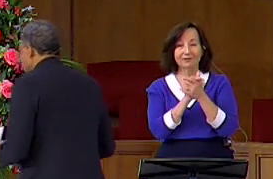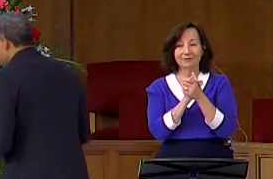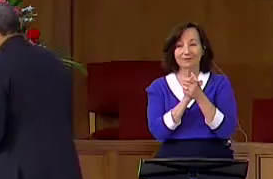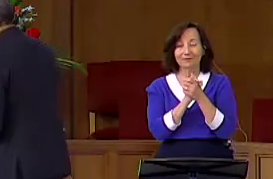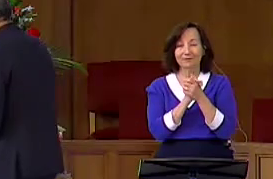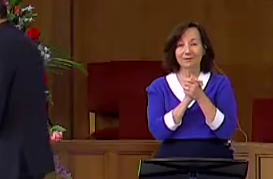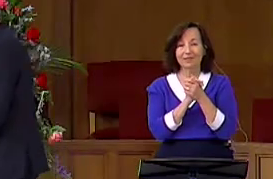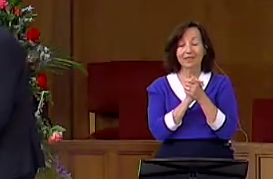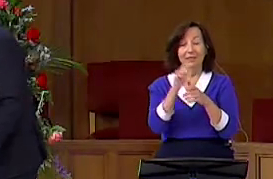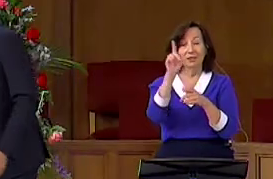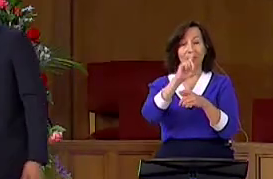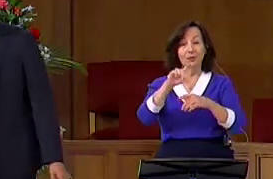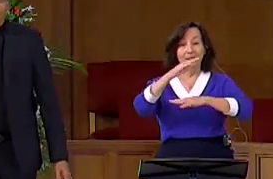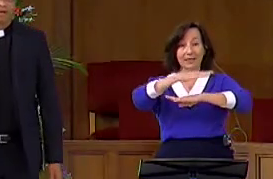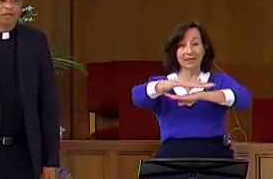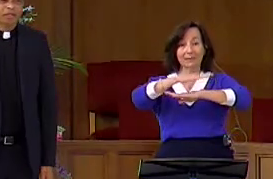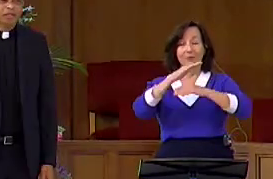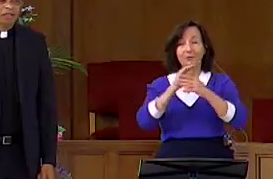This is the Lord's table.